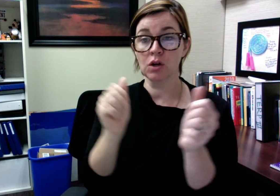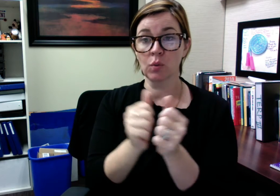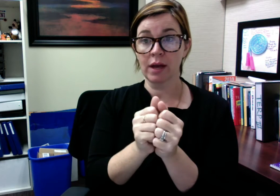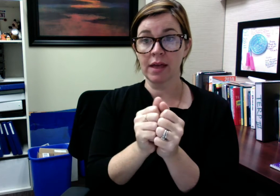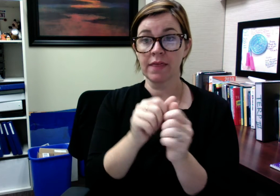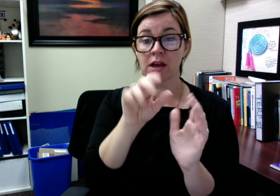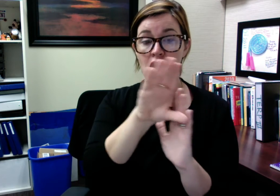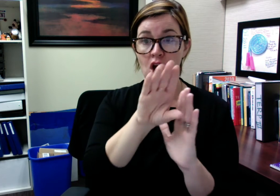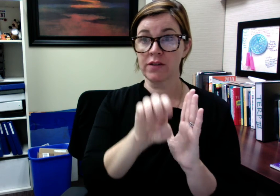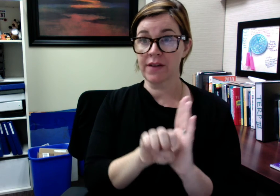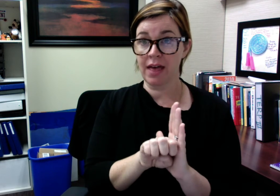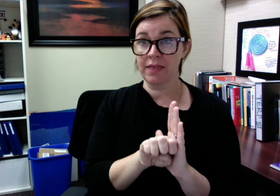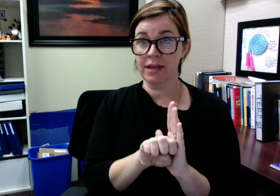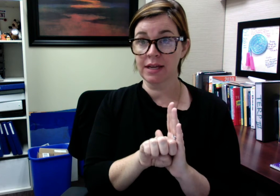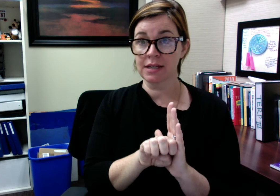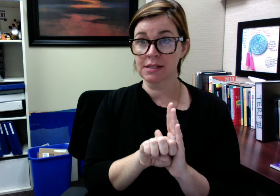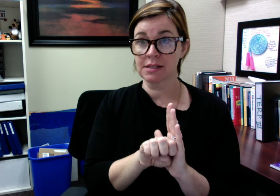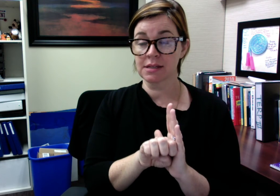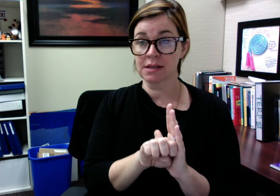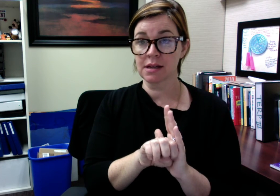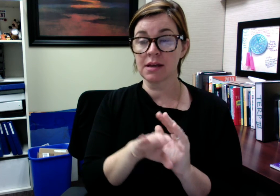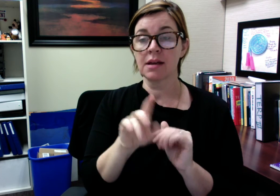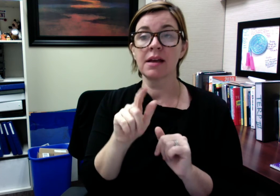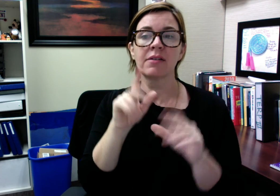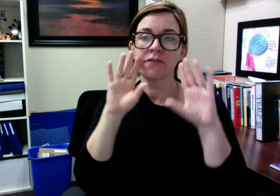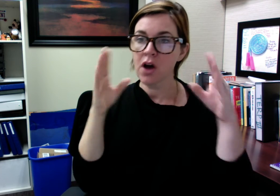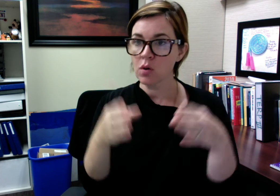focus on the shoulds.